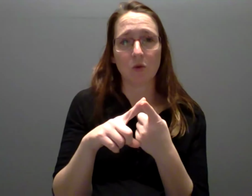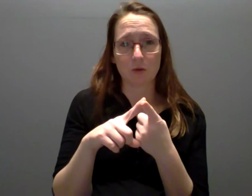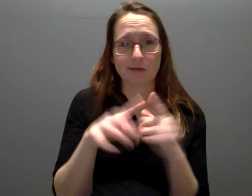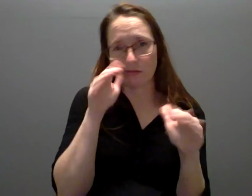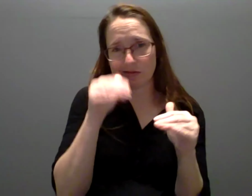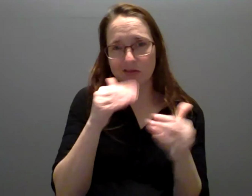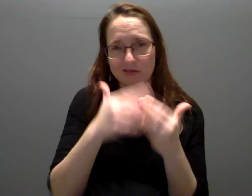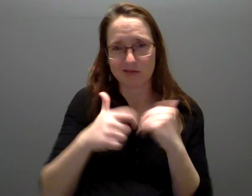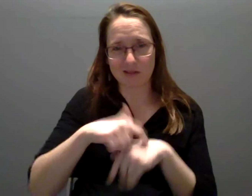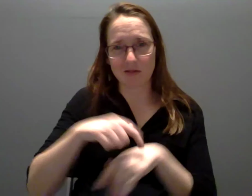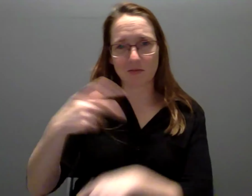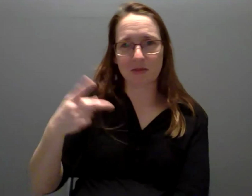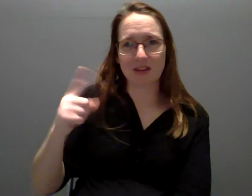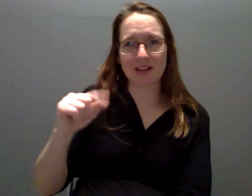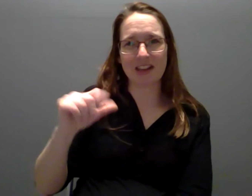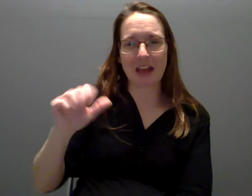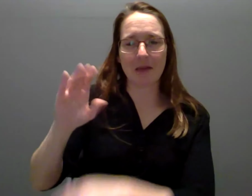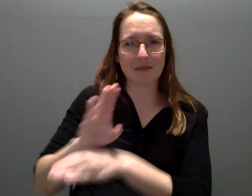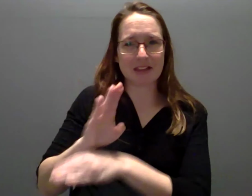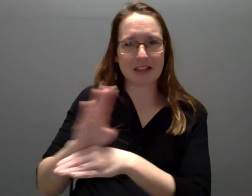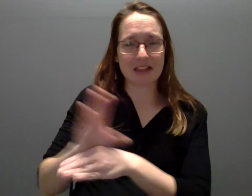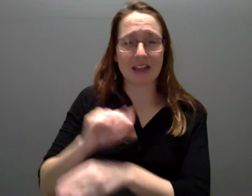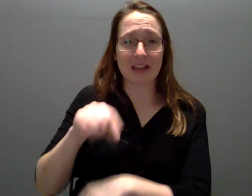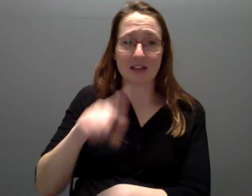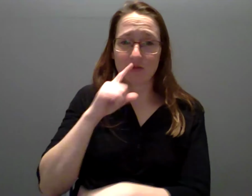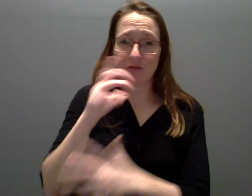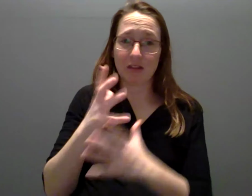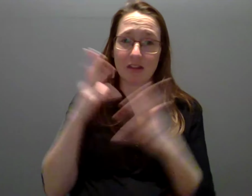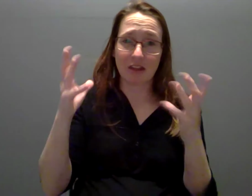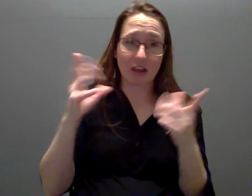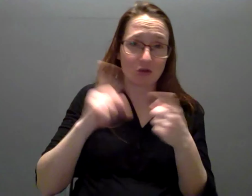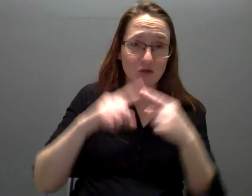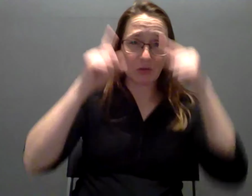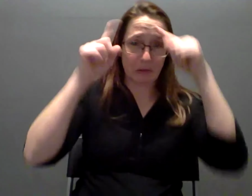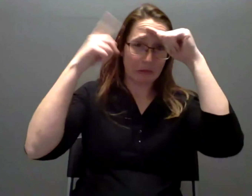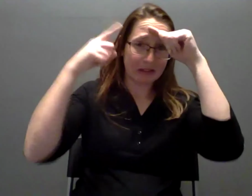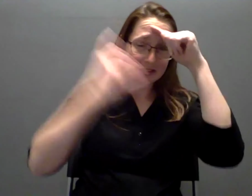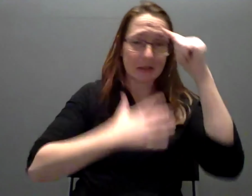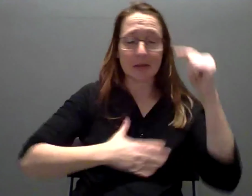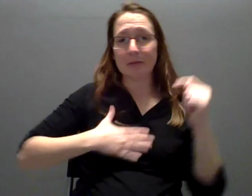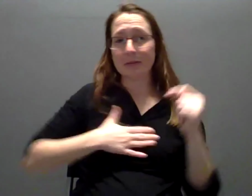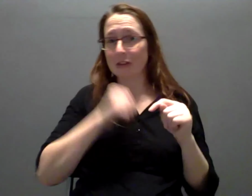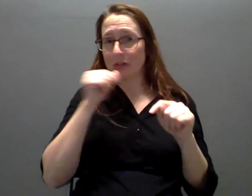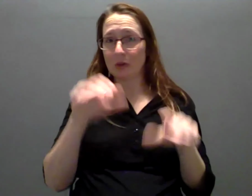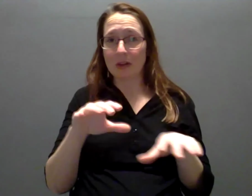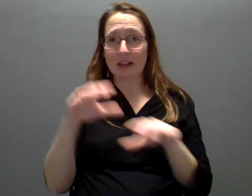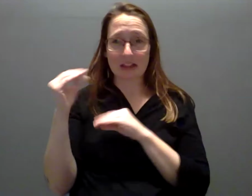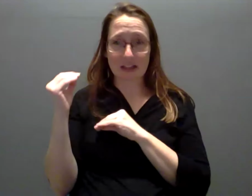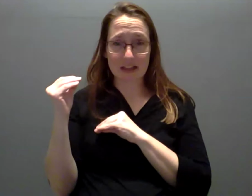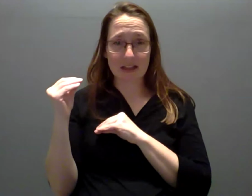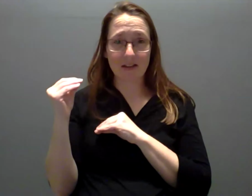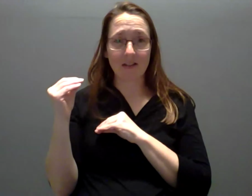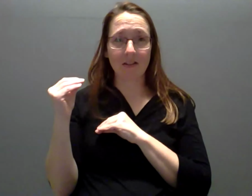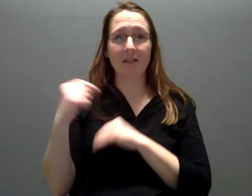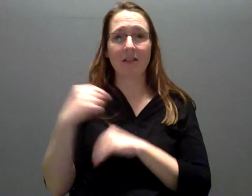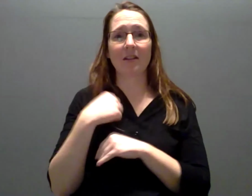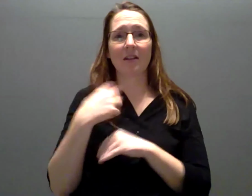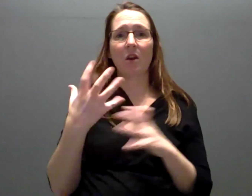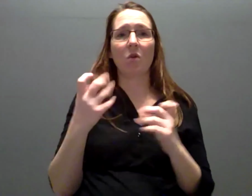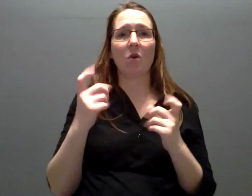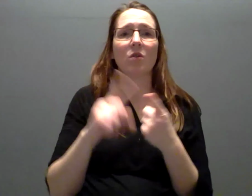a PTA business, and this is a lot to process. So please don't leave. I do want to kind